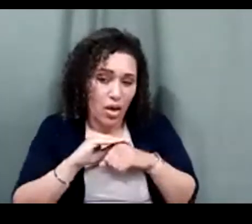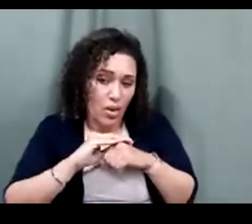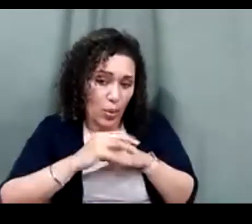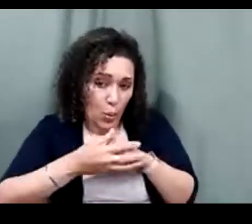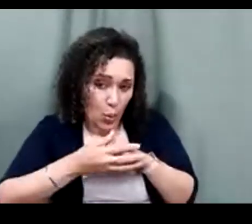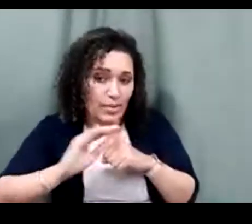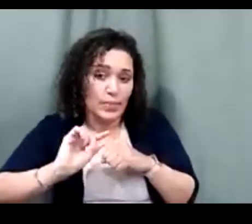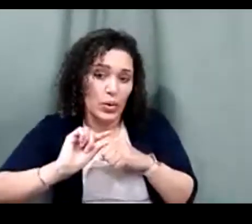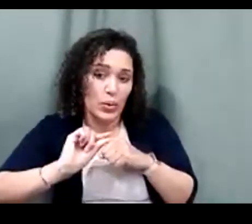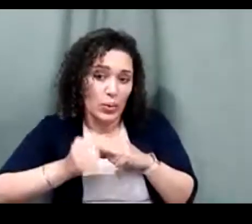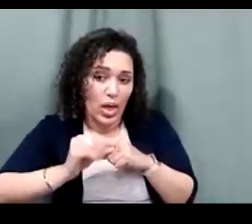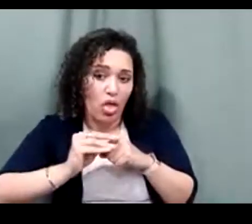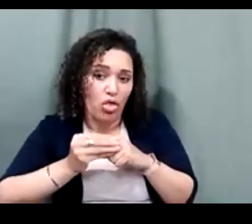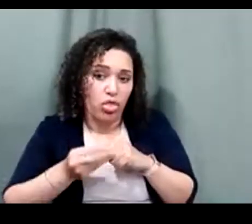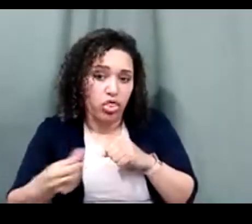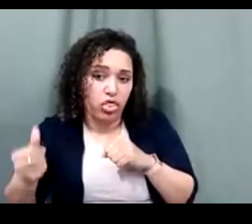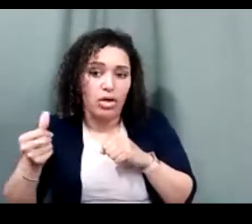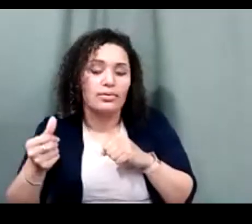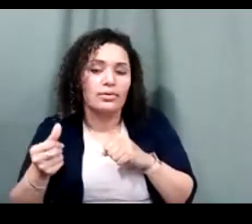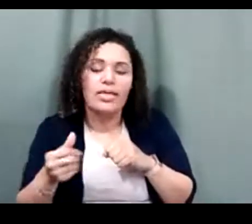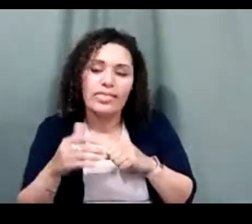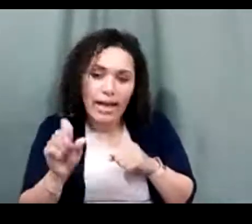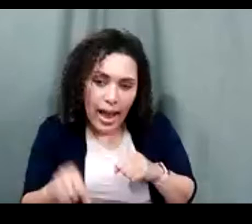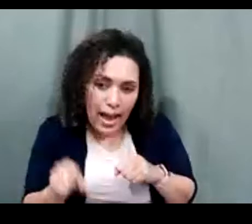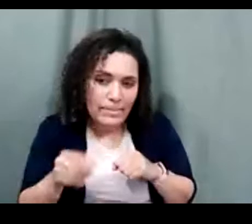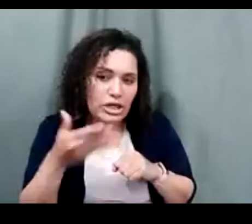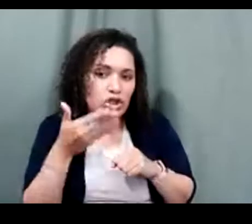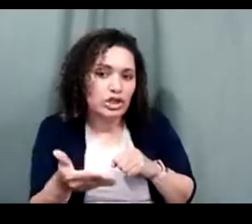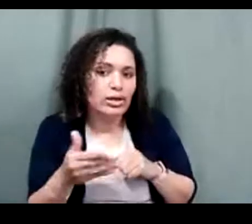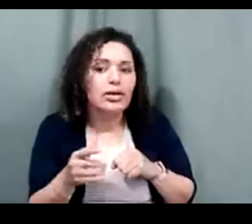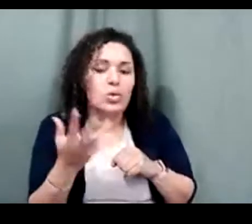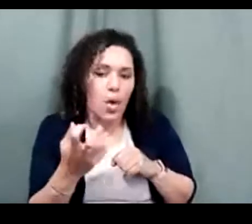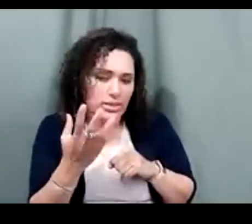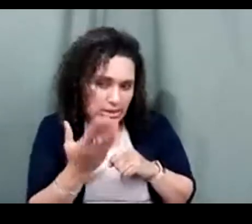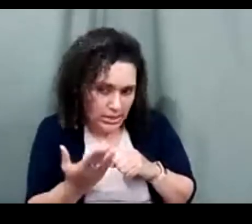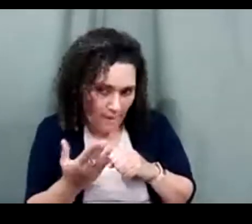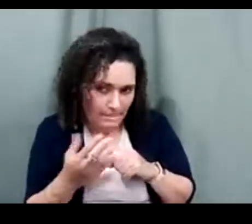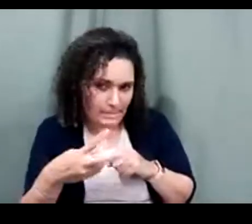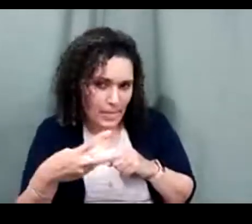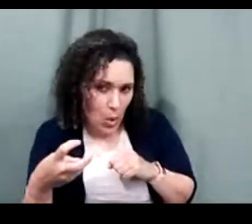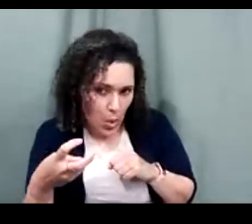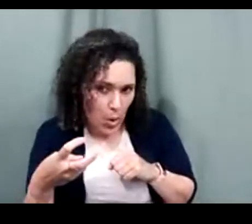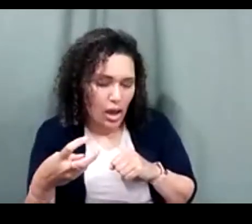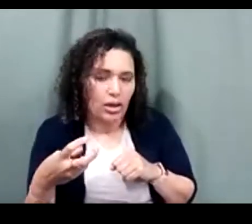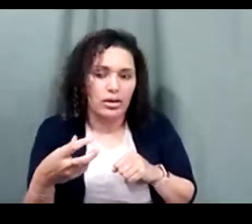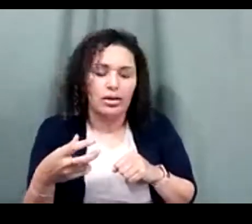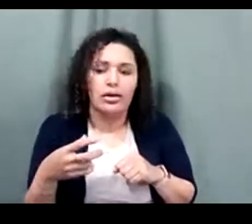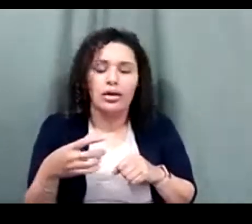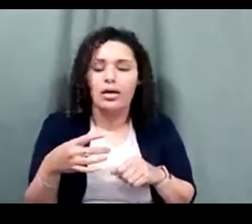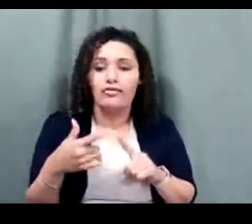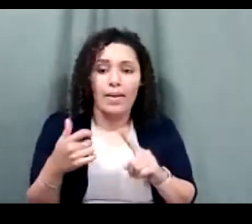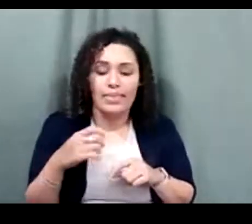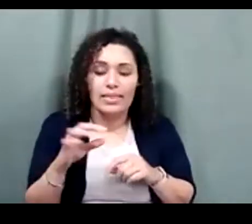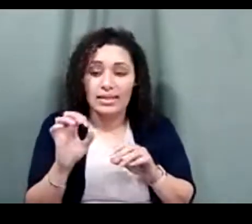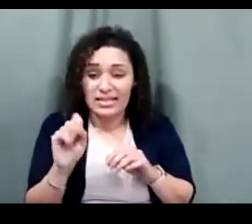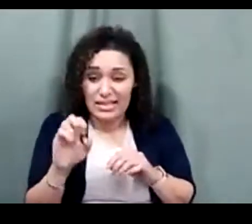good because you want some extraction from the seeds in there, but not a lot. It can be when too you start much, right? moving that and getting